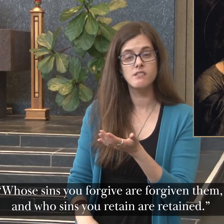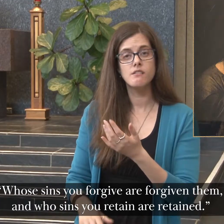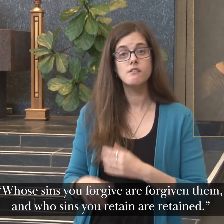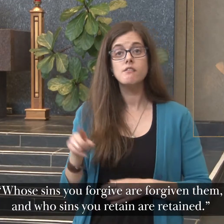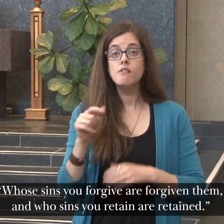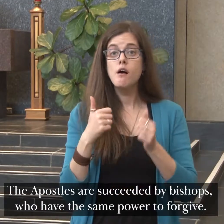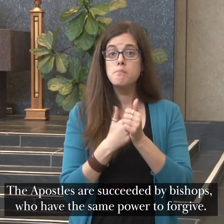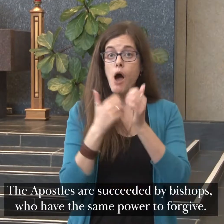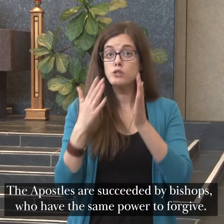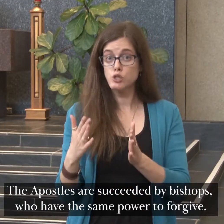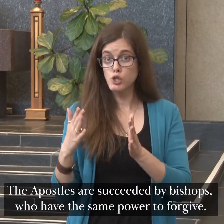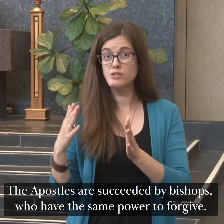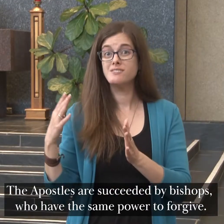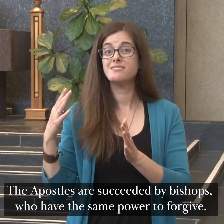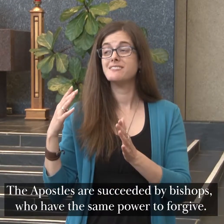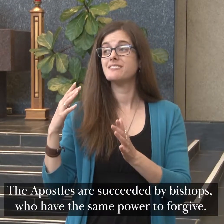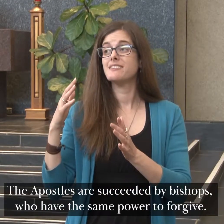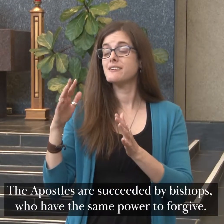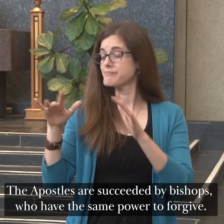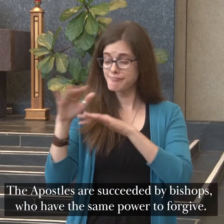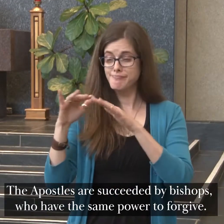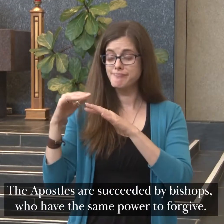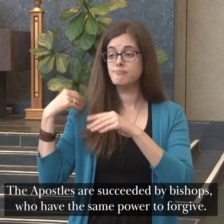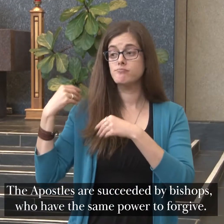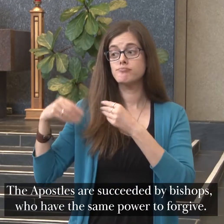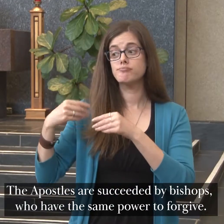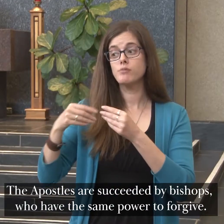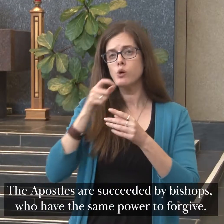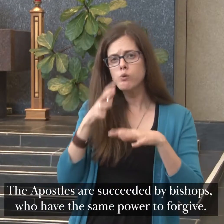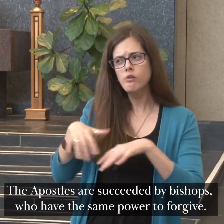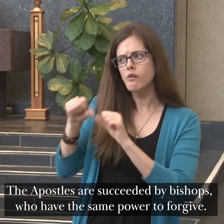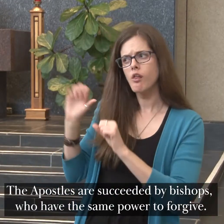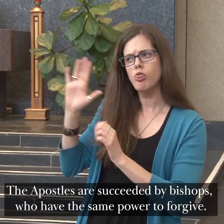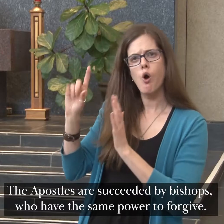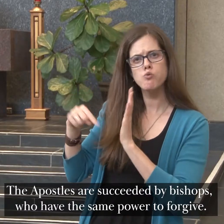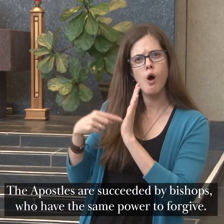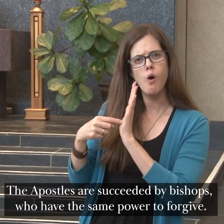The apostles are succeeded by bishops who have the same power to forgive.